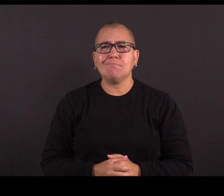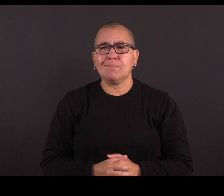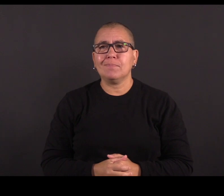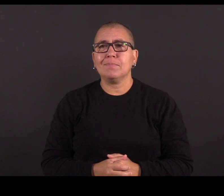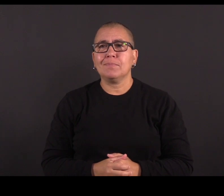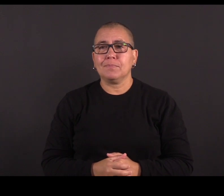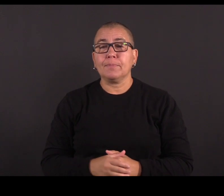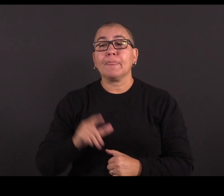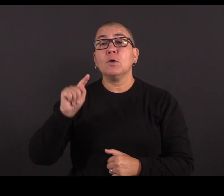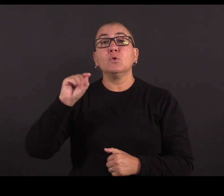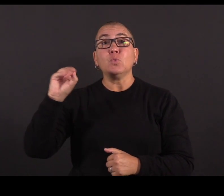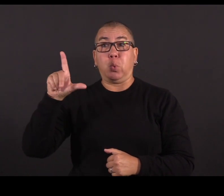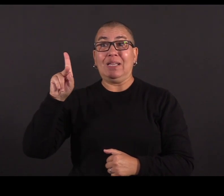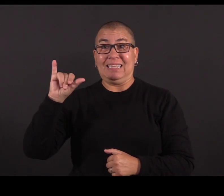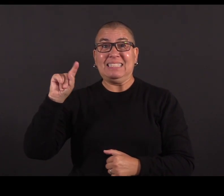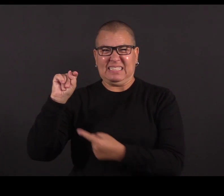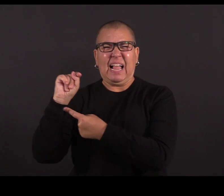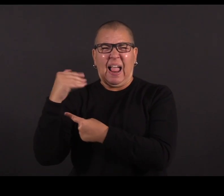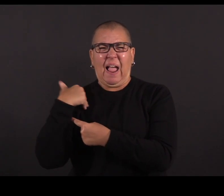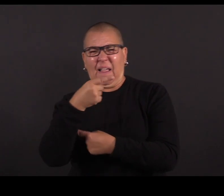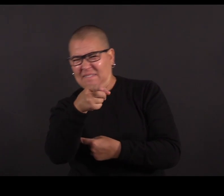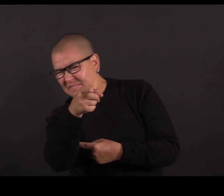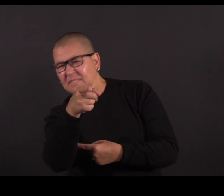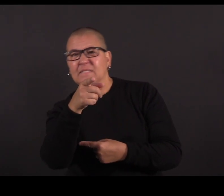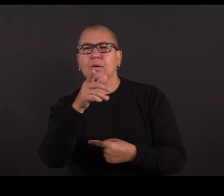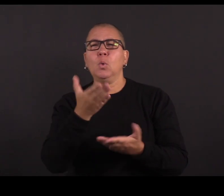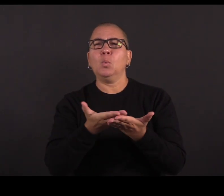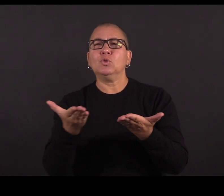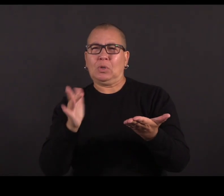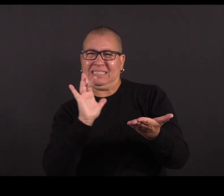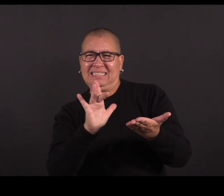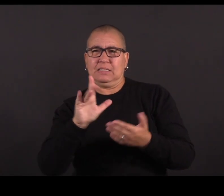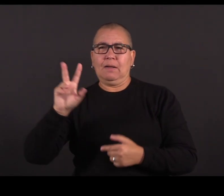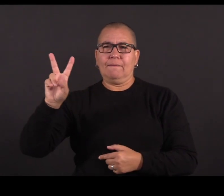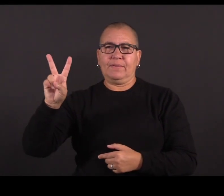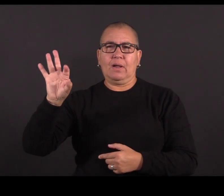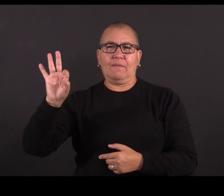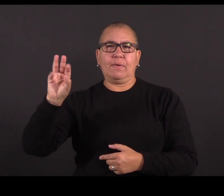in the resources page on the Violence Free Minnesota website.